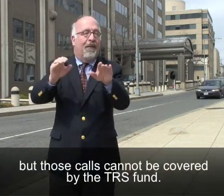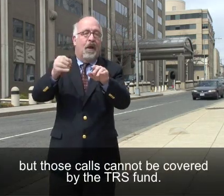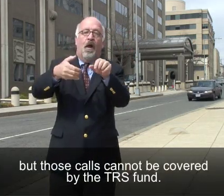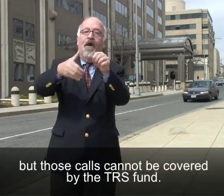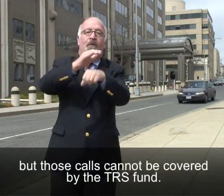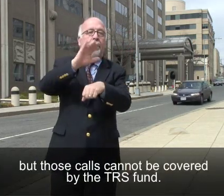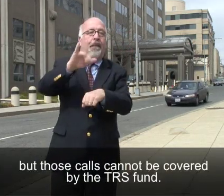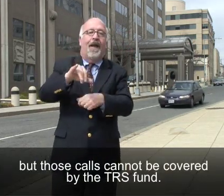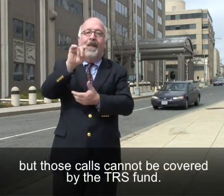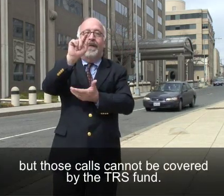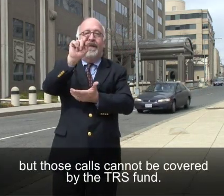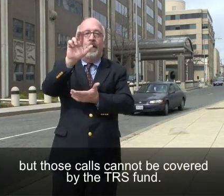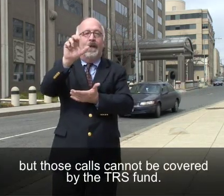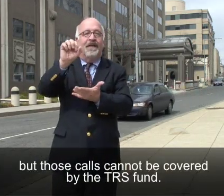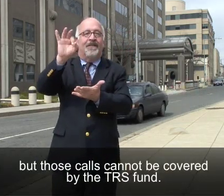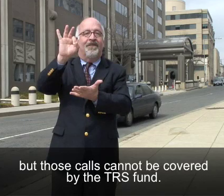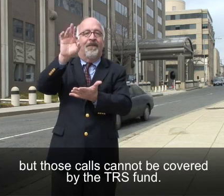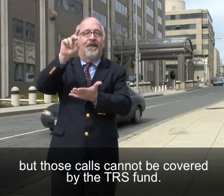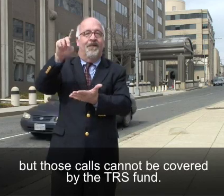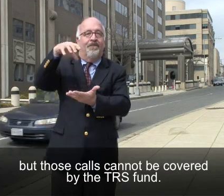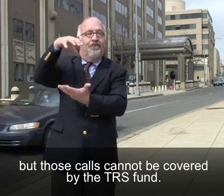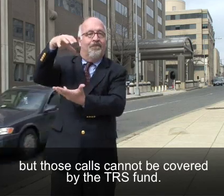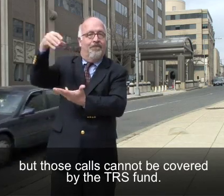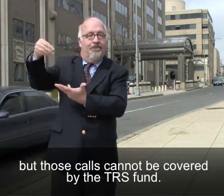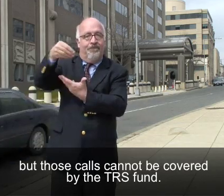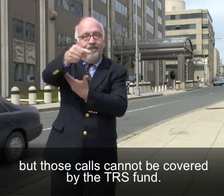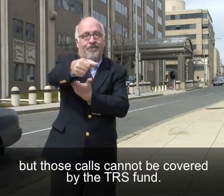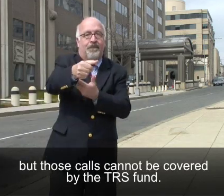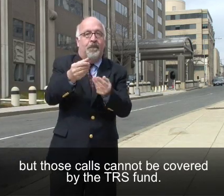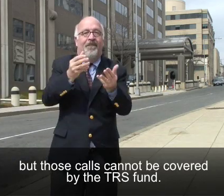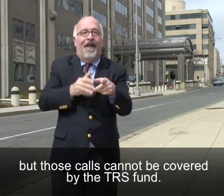covered by the TRS fund.